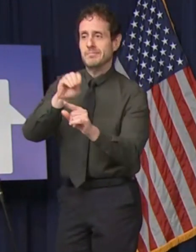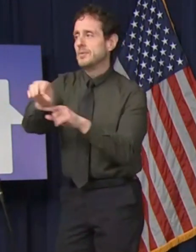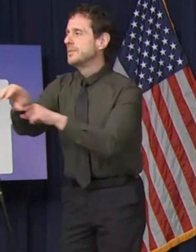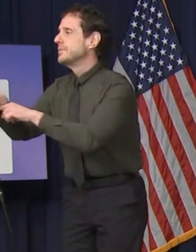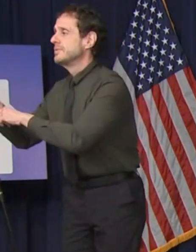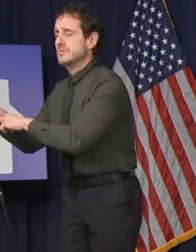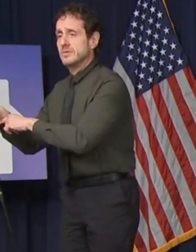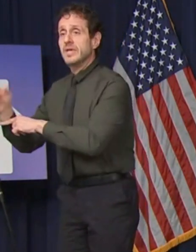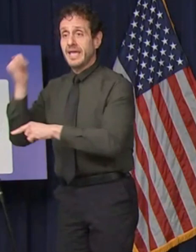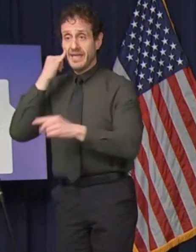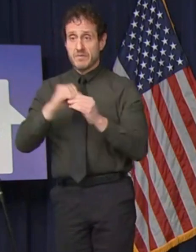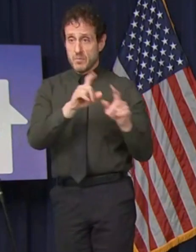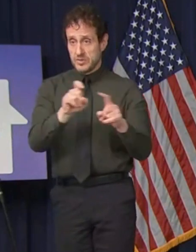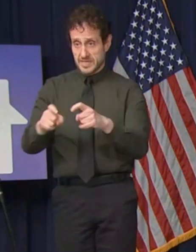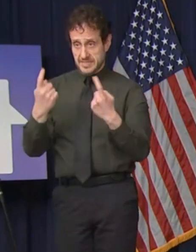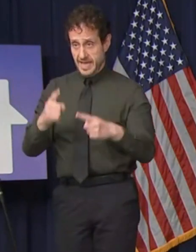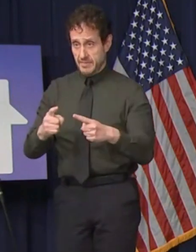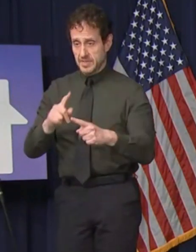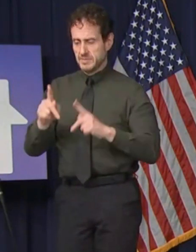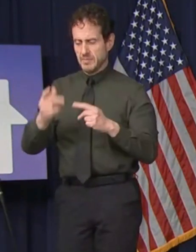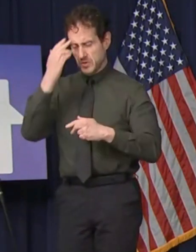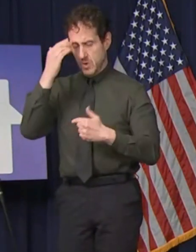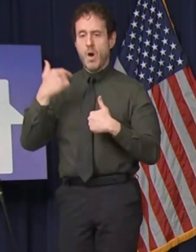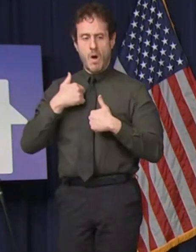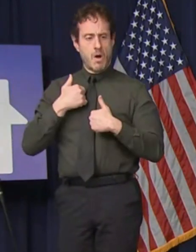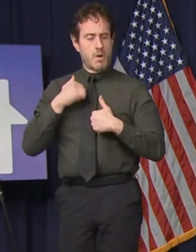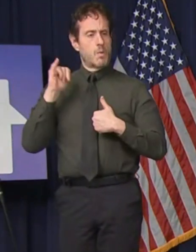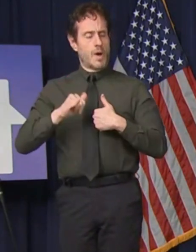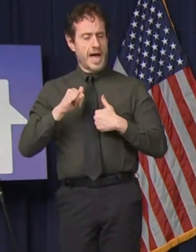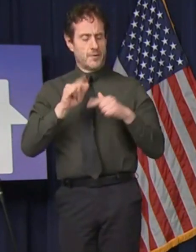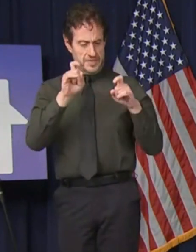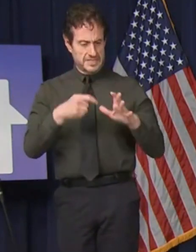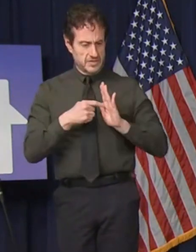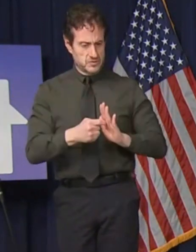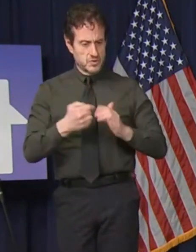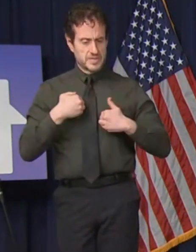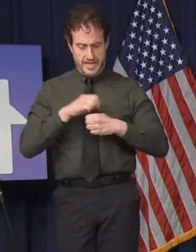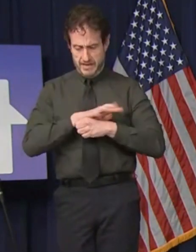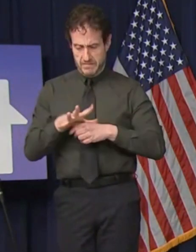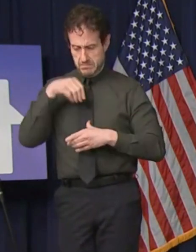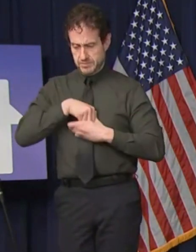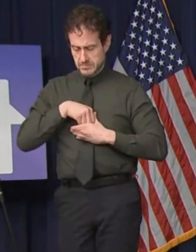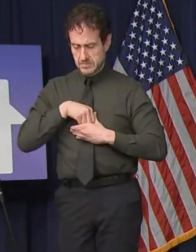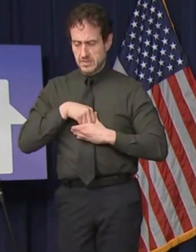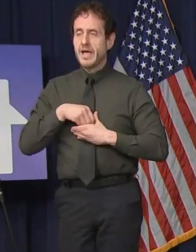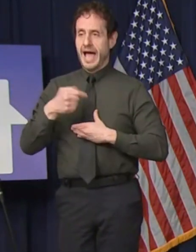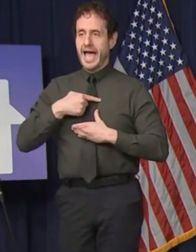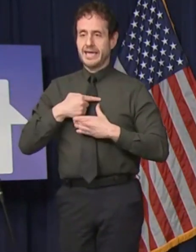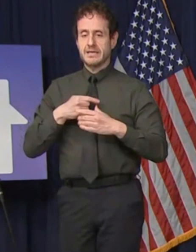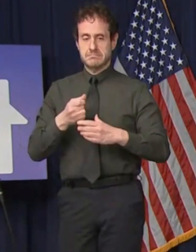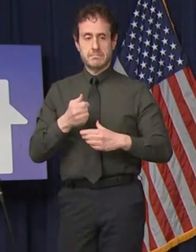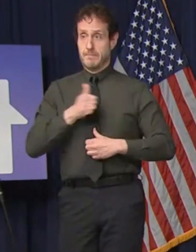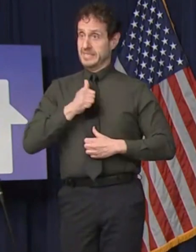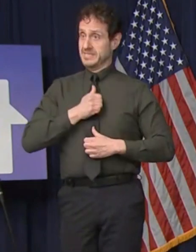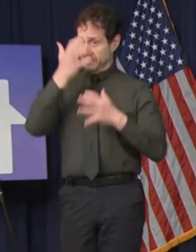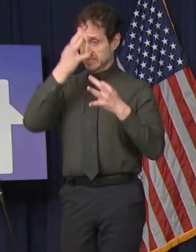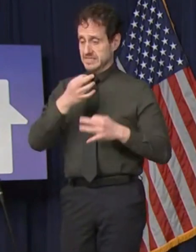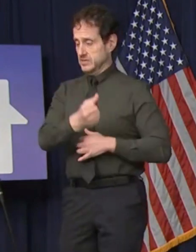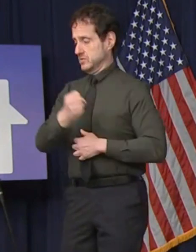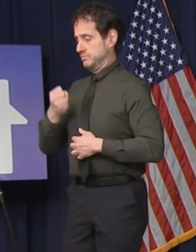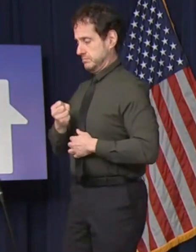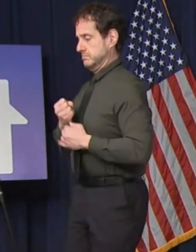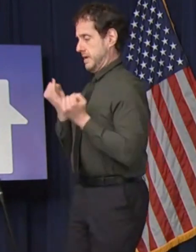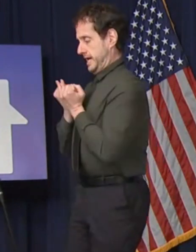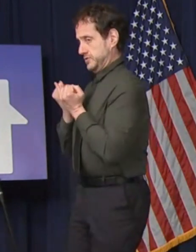know if they are positive and then can take the appropriate precautions, such as self-isolation, which will help reduce the spread to